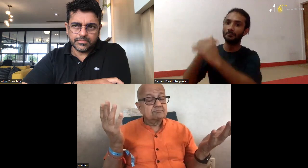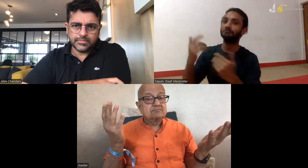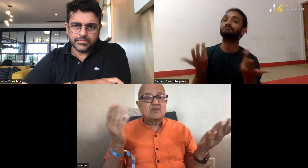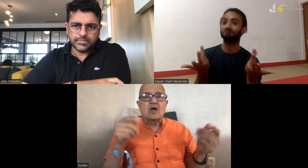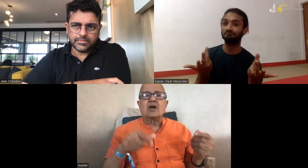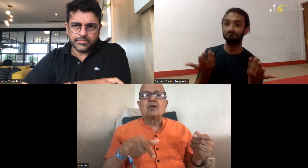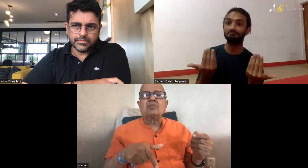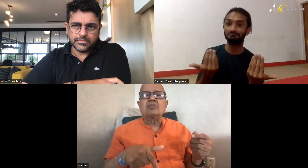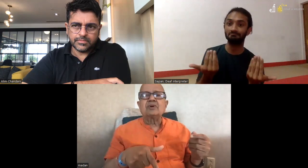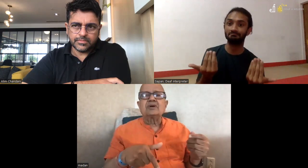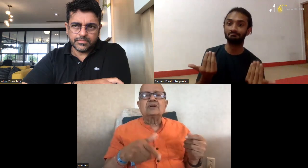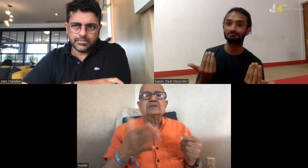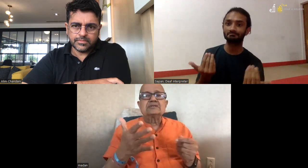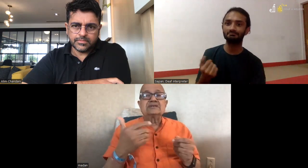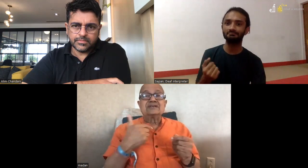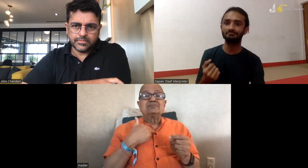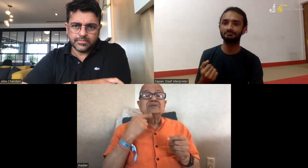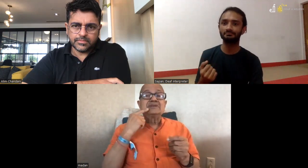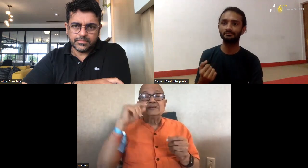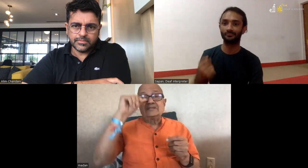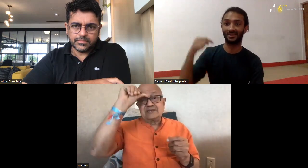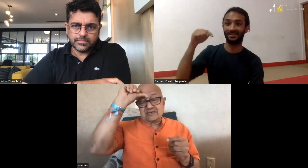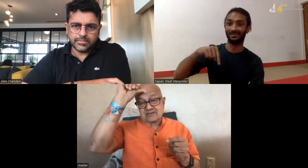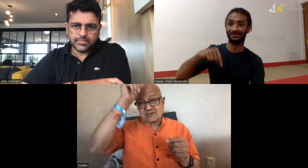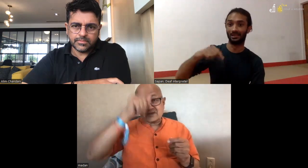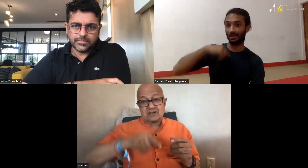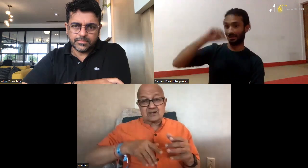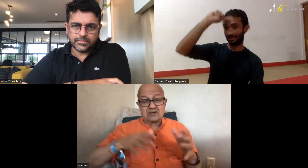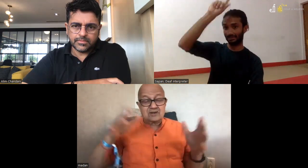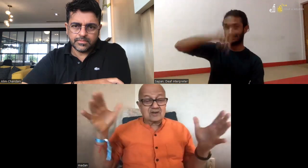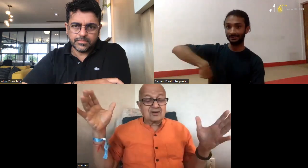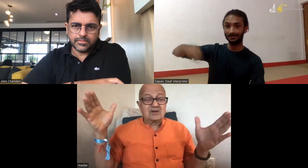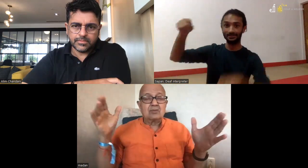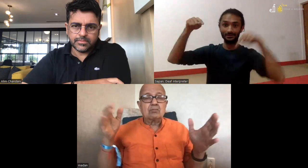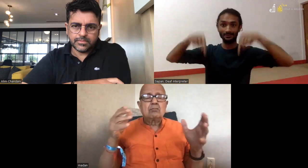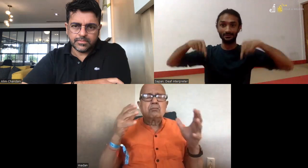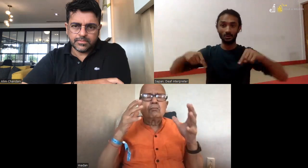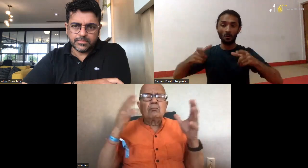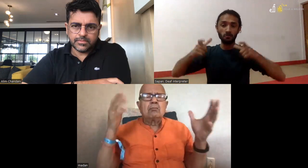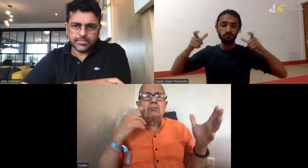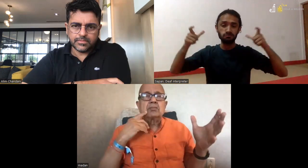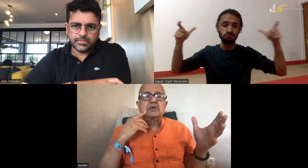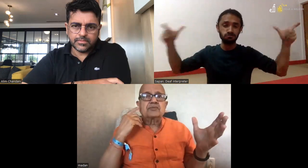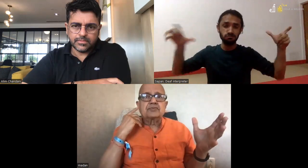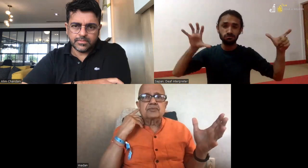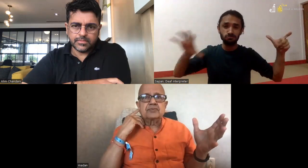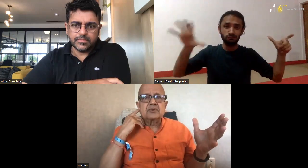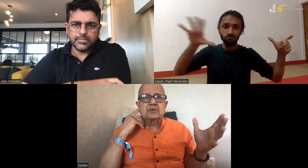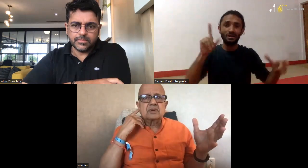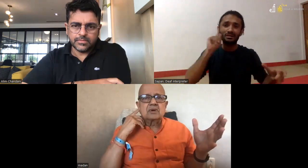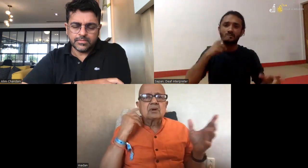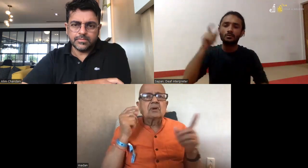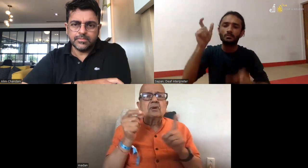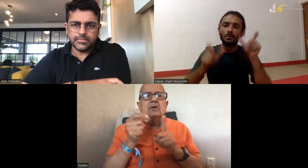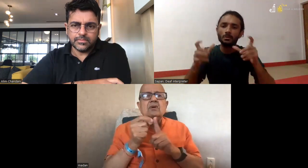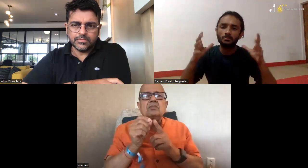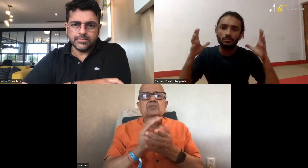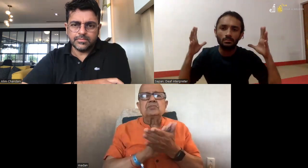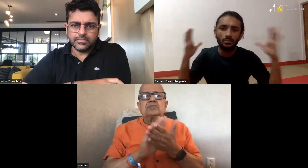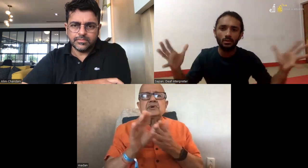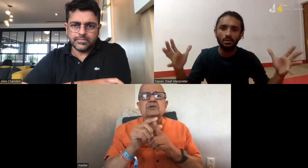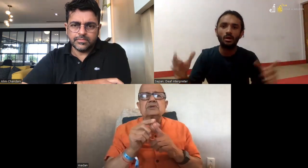because, all the teachers that they're looking at are hearing, and it's ingrained in them, and they